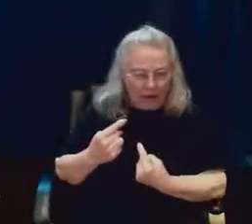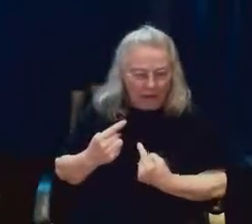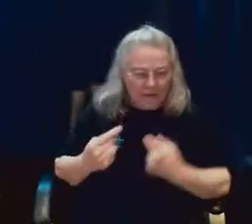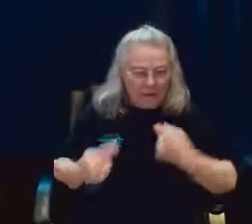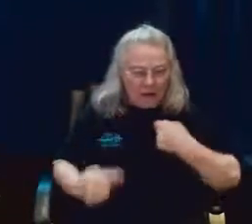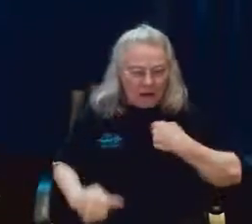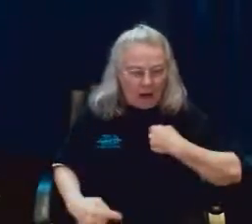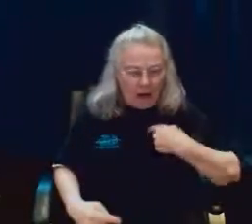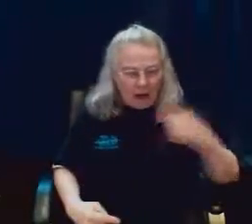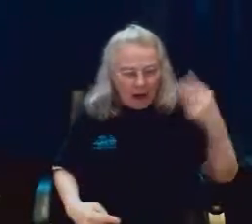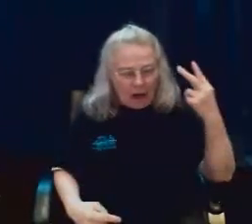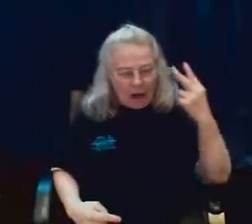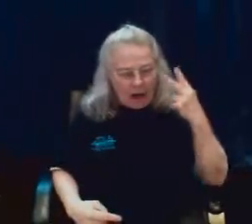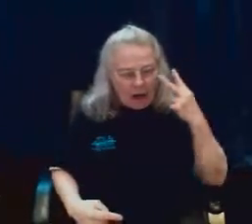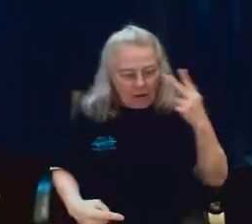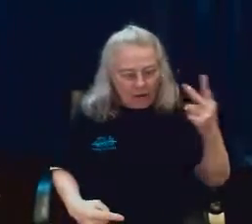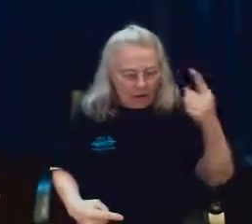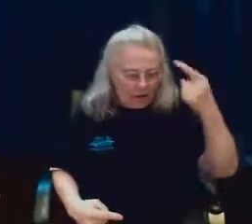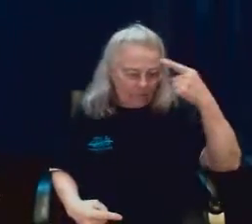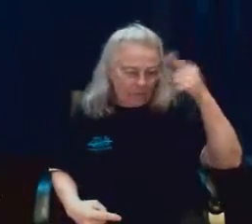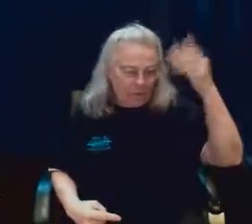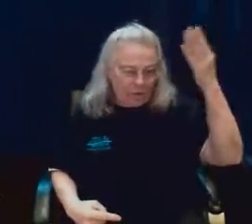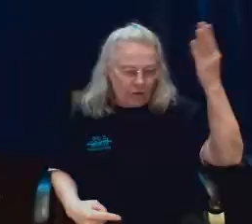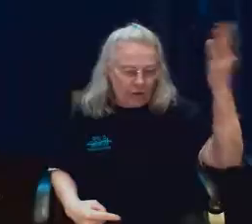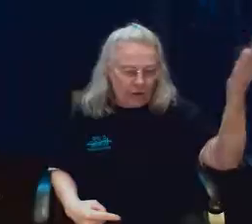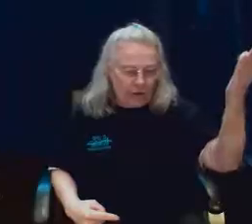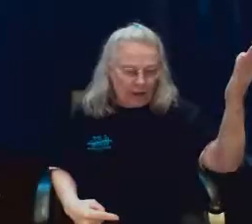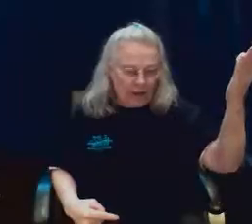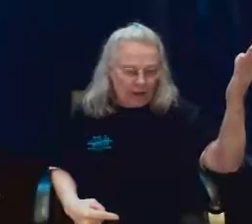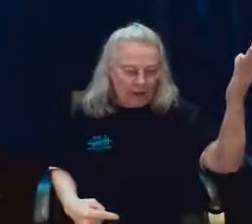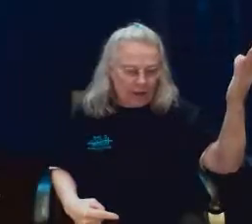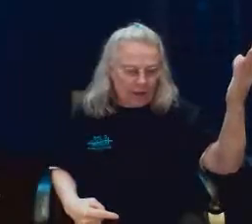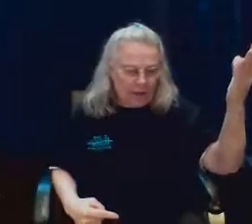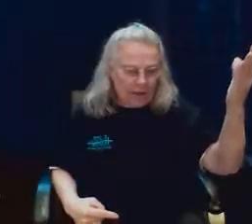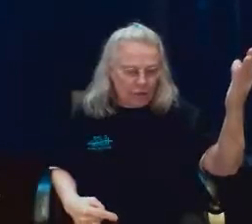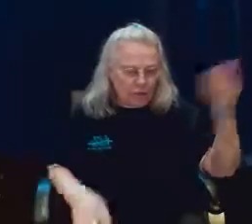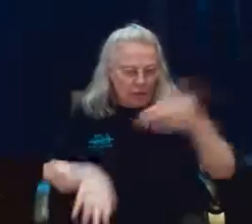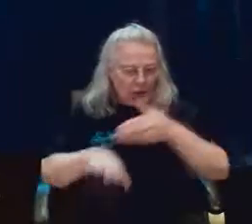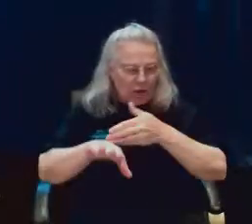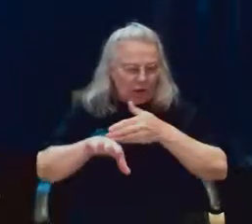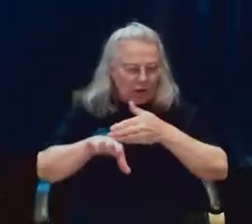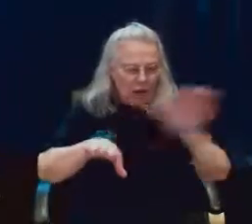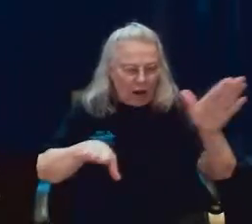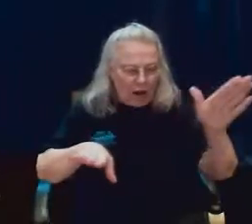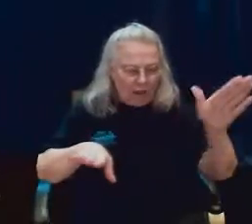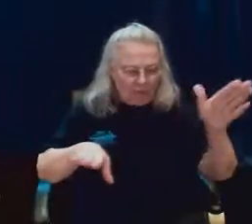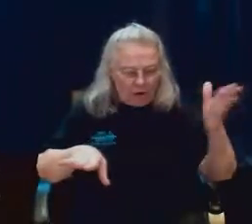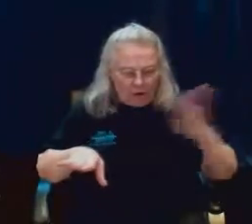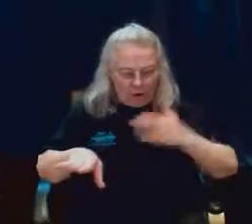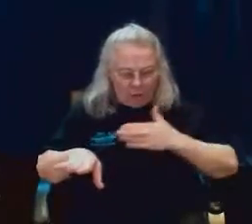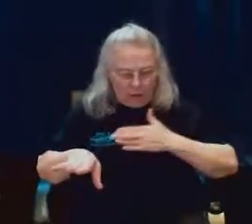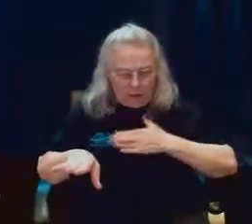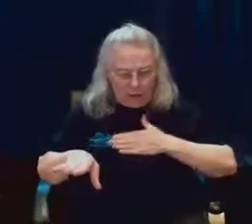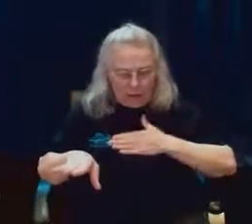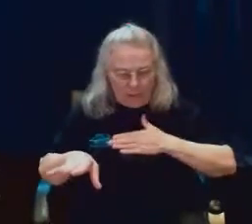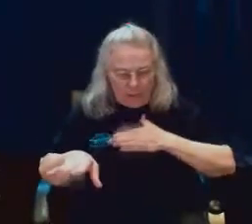arise. I look for Him to drive away